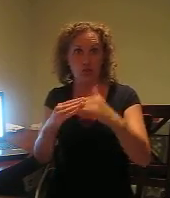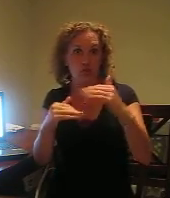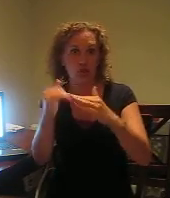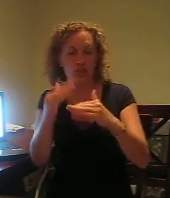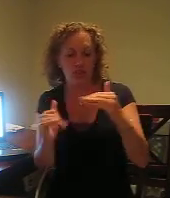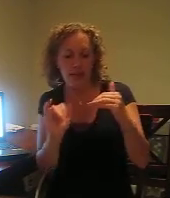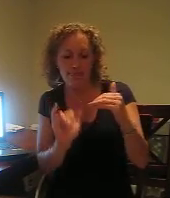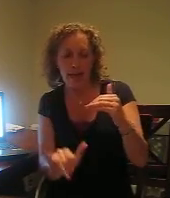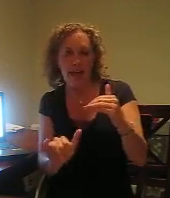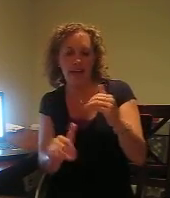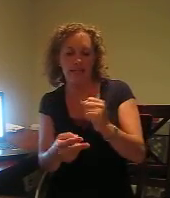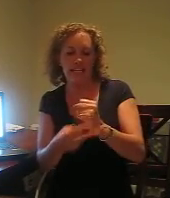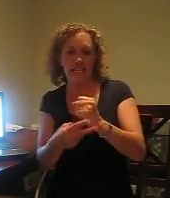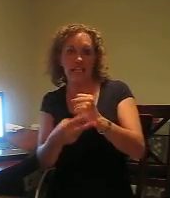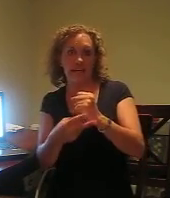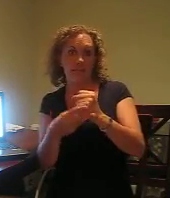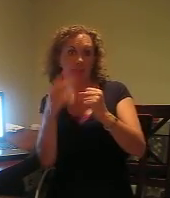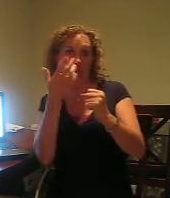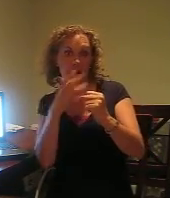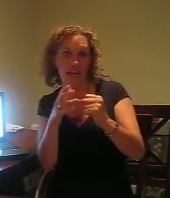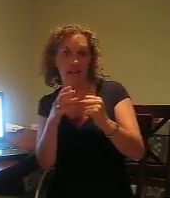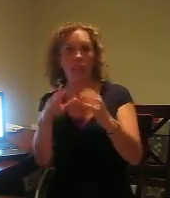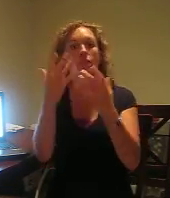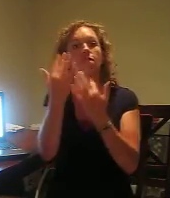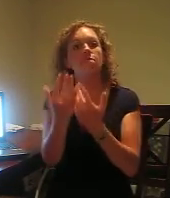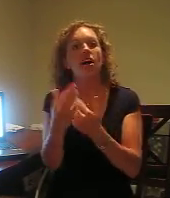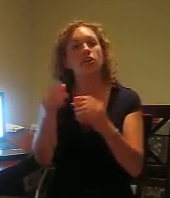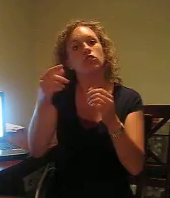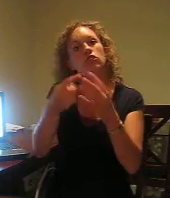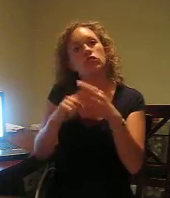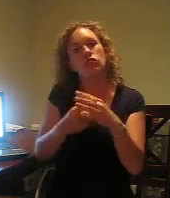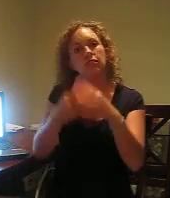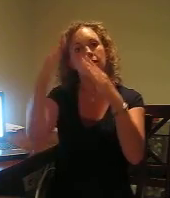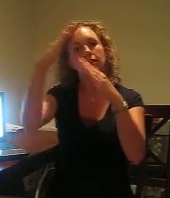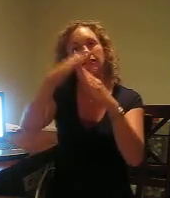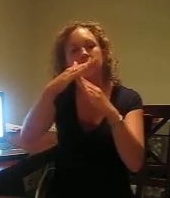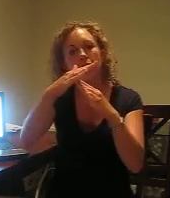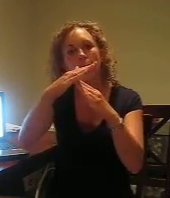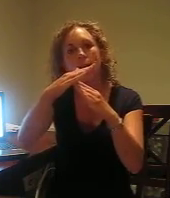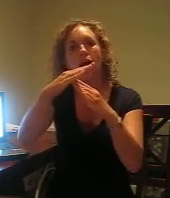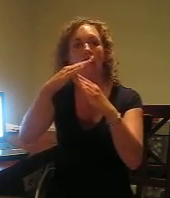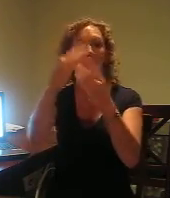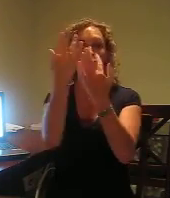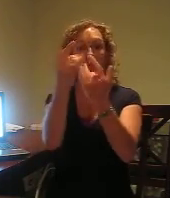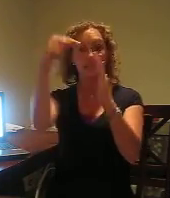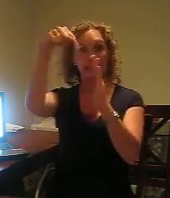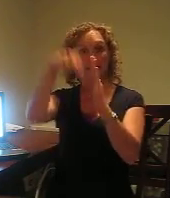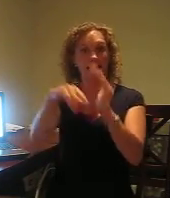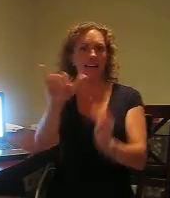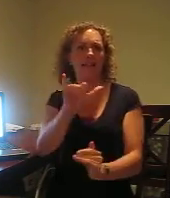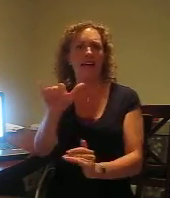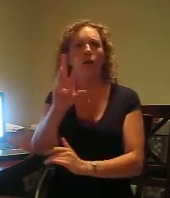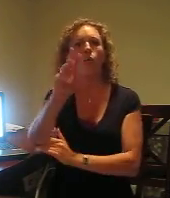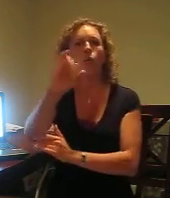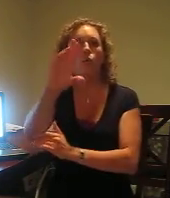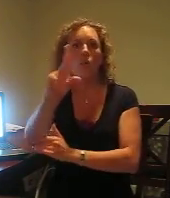fire starts at the top and burns down, just like the wick of a candle burns down through the wax.